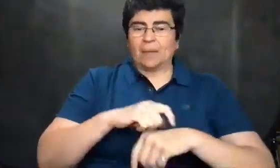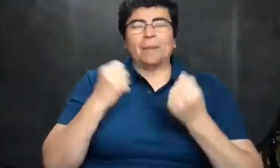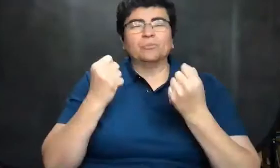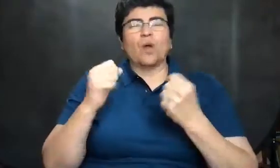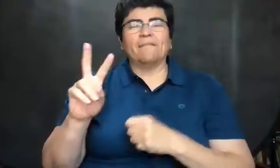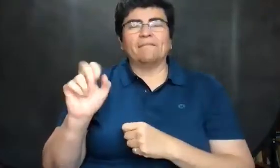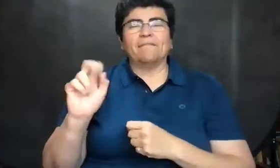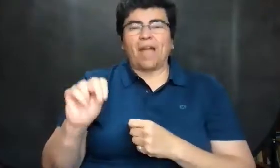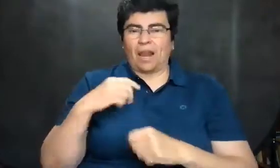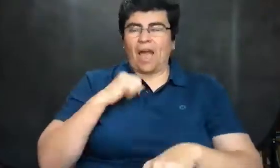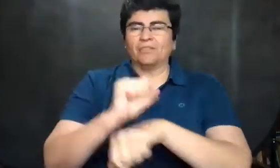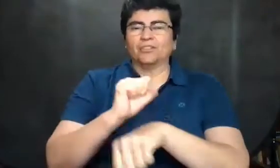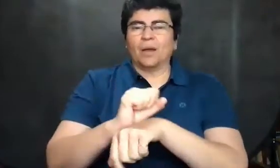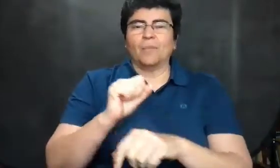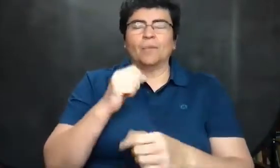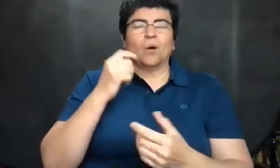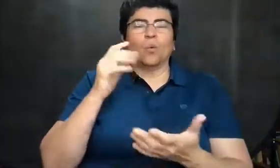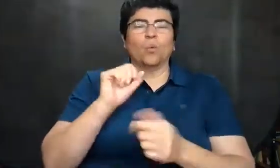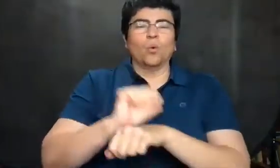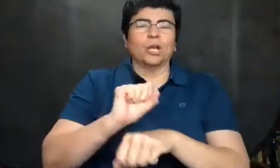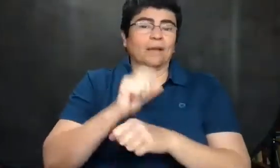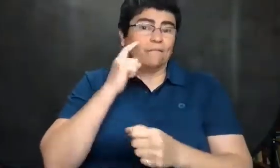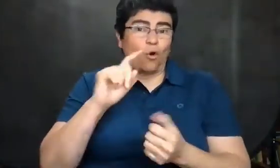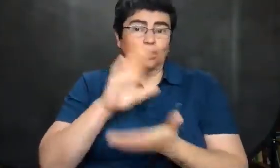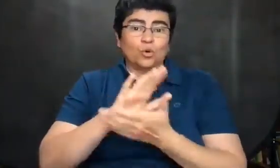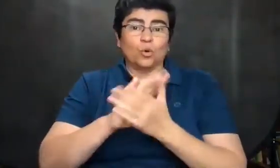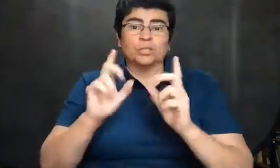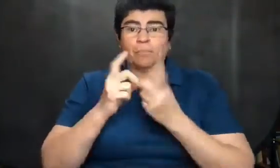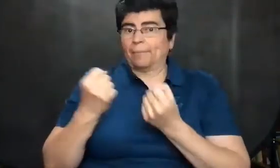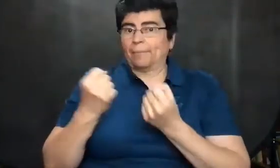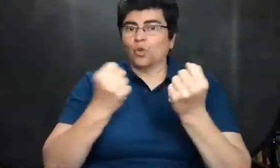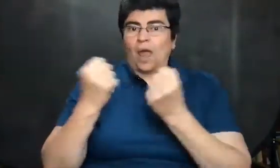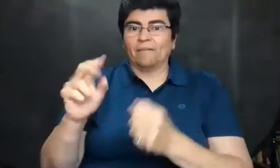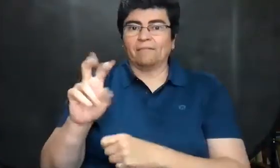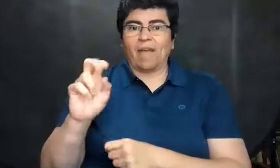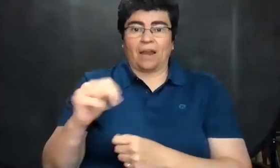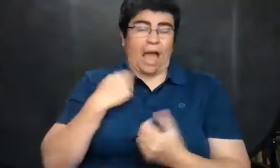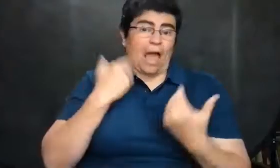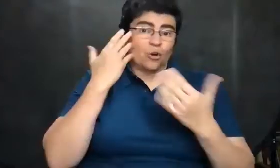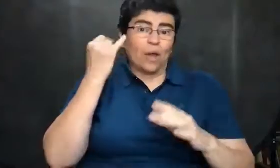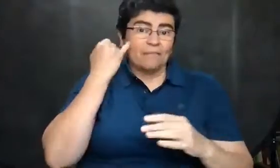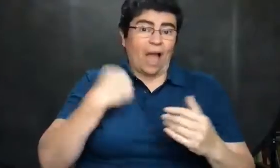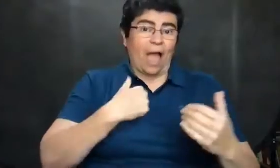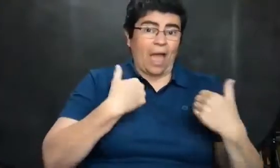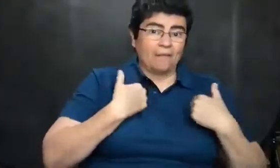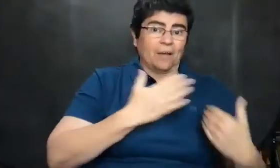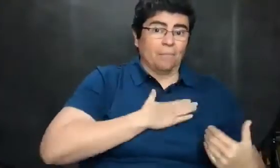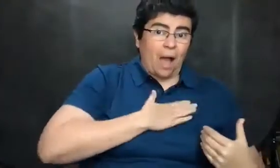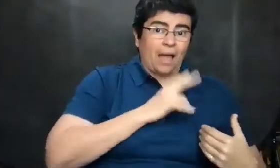job working for a school department, driving a van. I never knew whether I had my van or the school van. And that